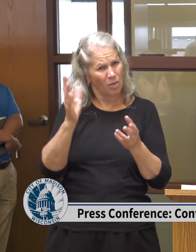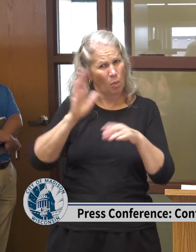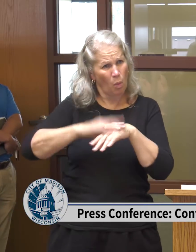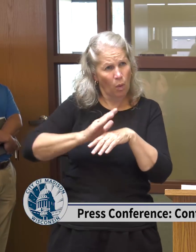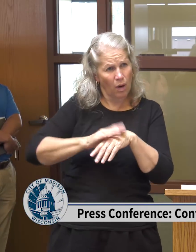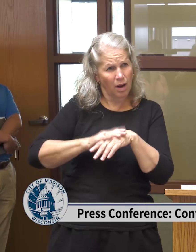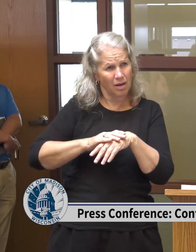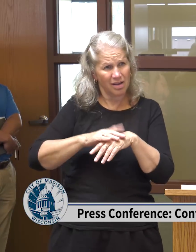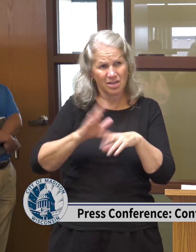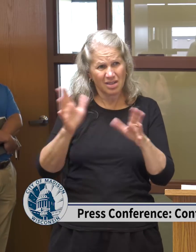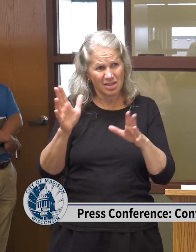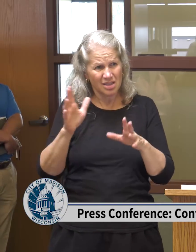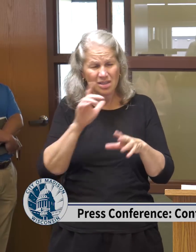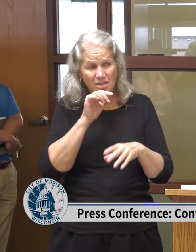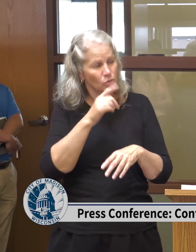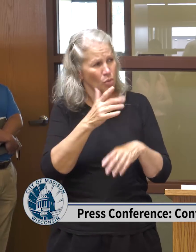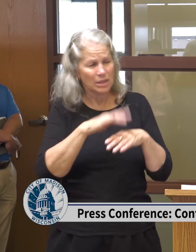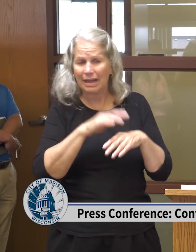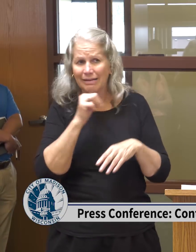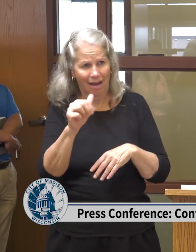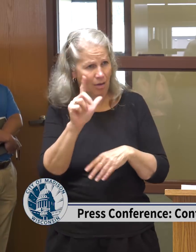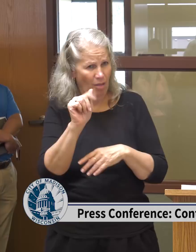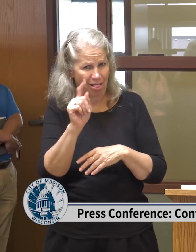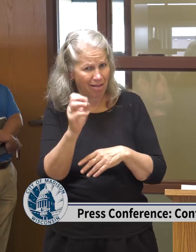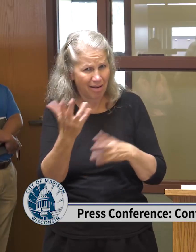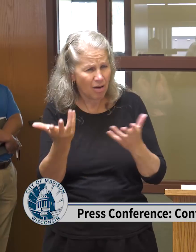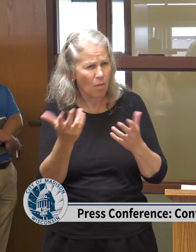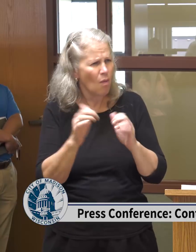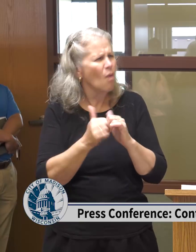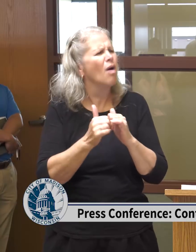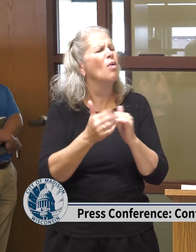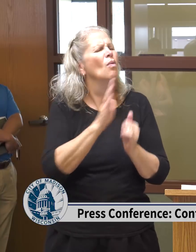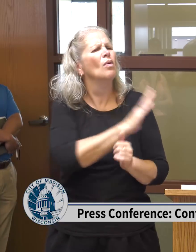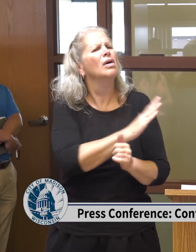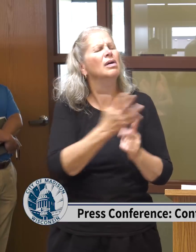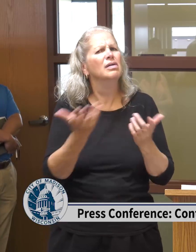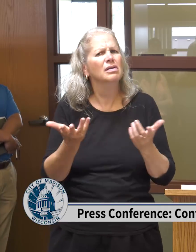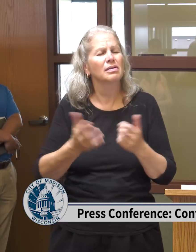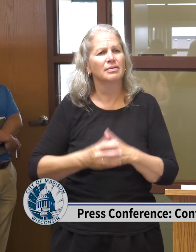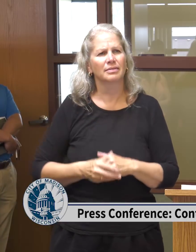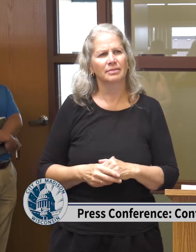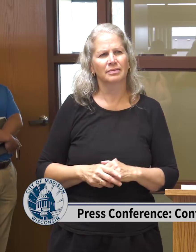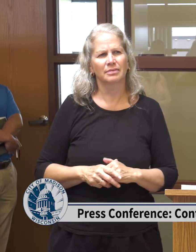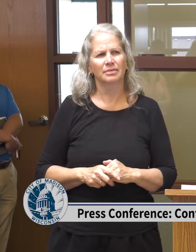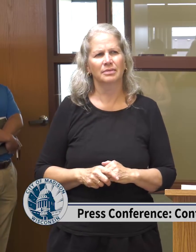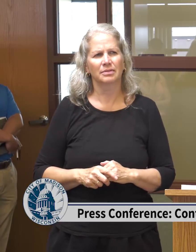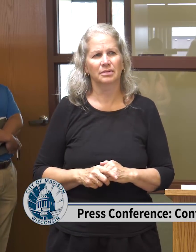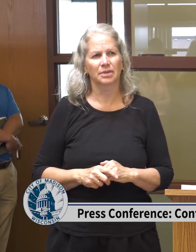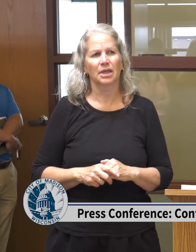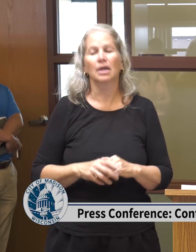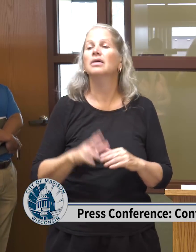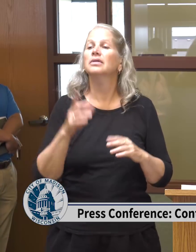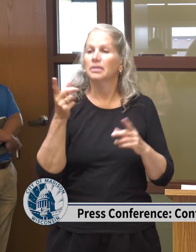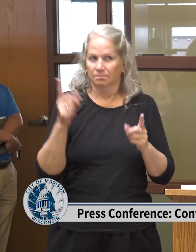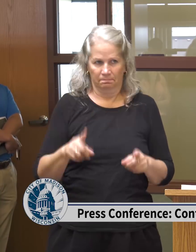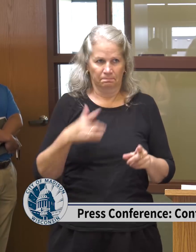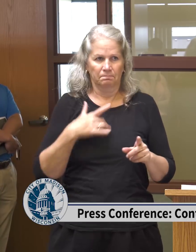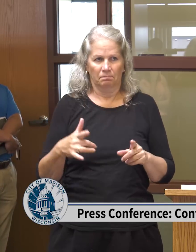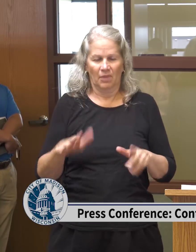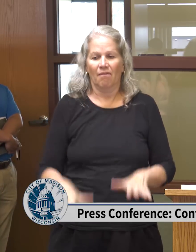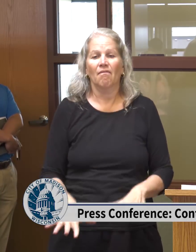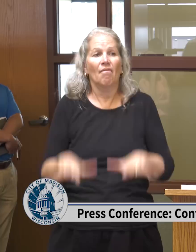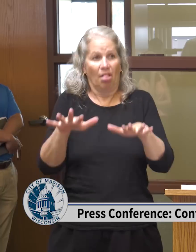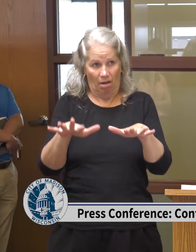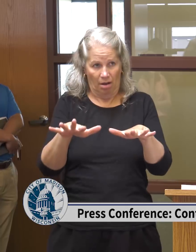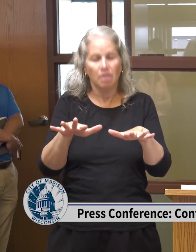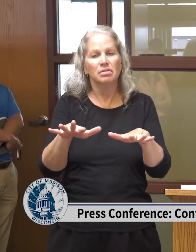the lakes? Well, anytime you've got flooding, you have the potential for bacteria and other things in the